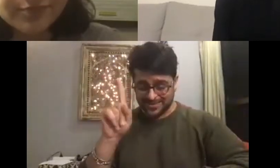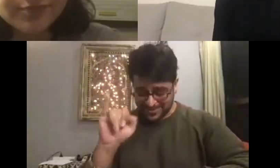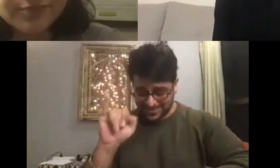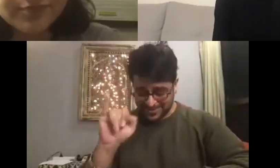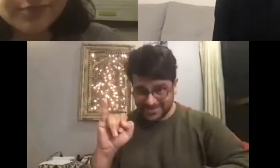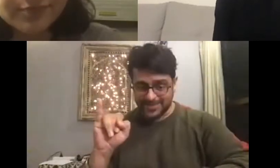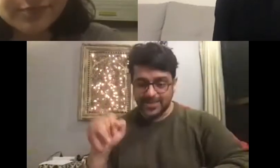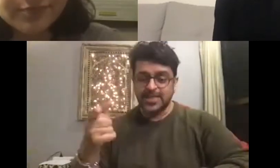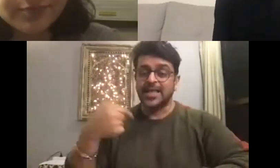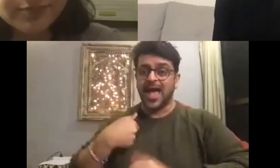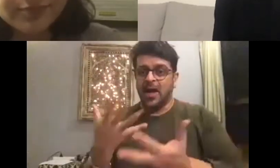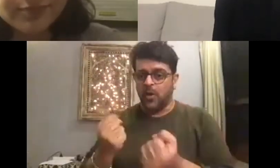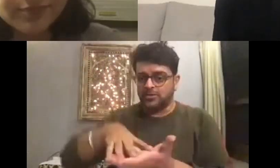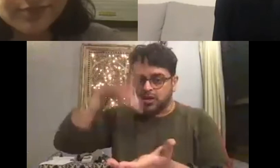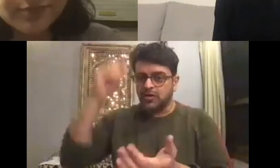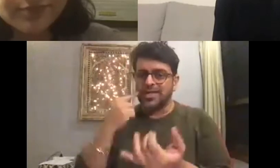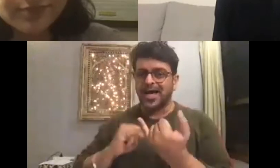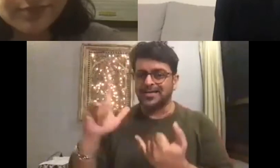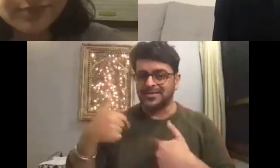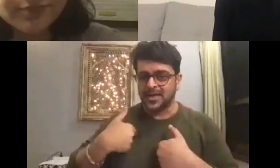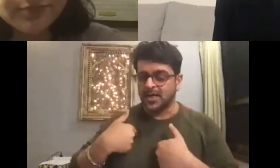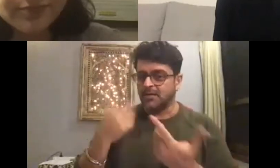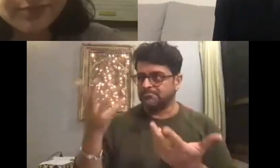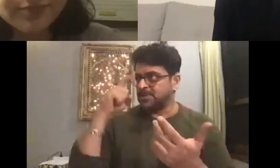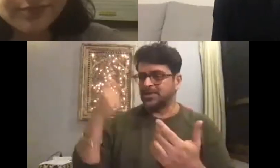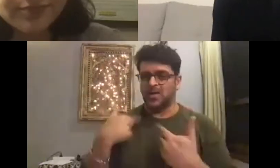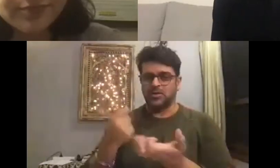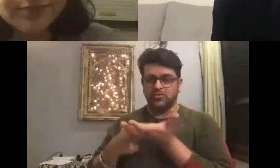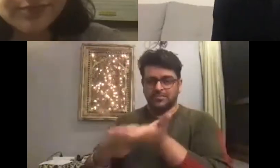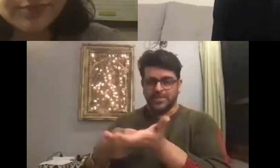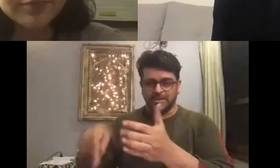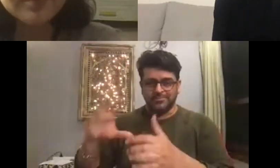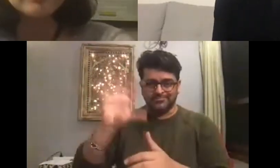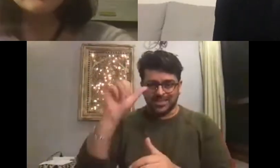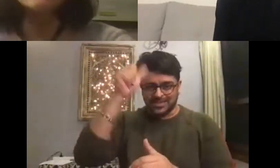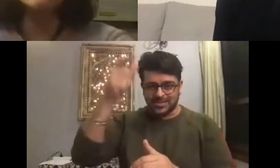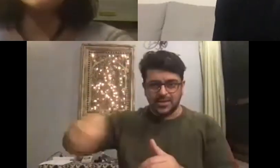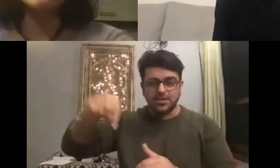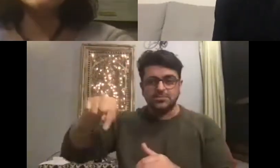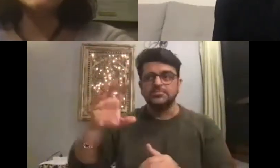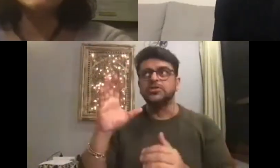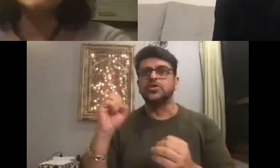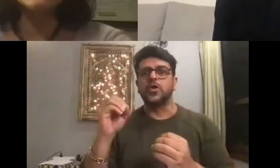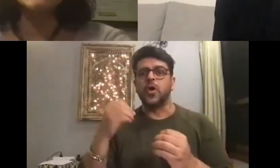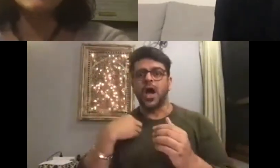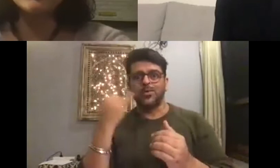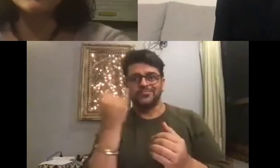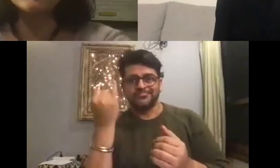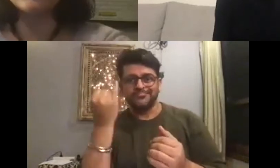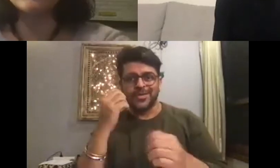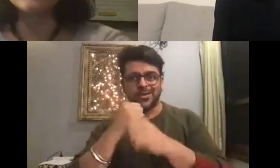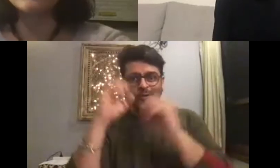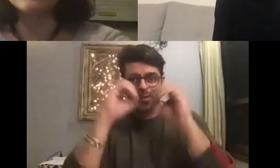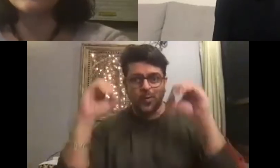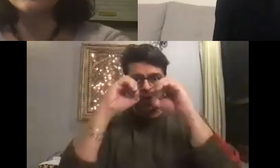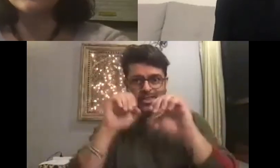in 2016, I wanted to learn Indian Sign Language because, of course, I wanted to respect the country, the language they